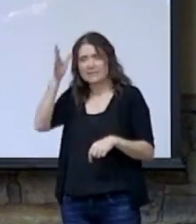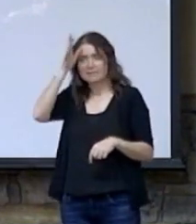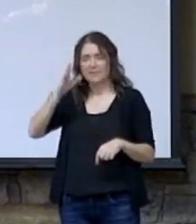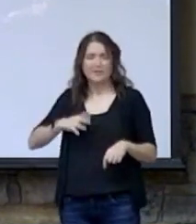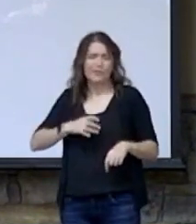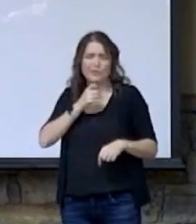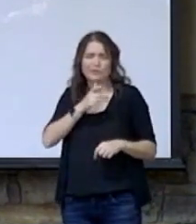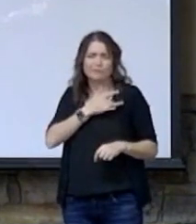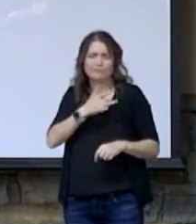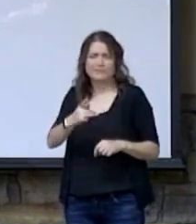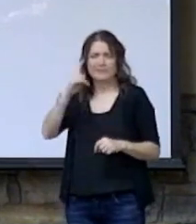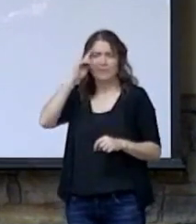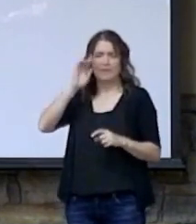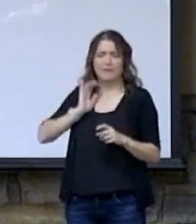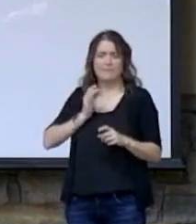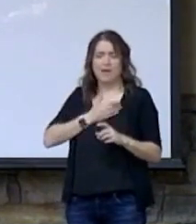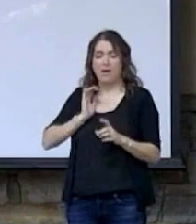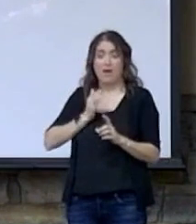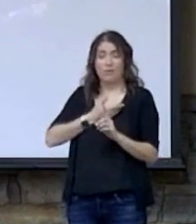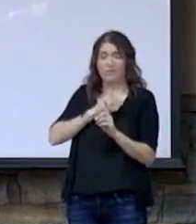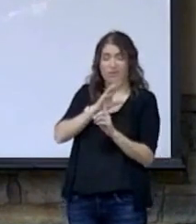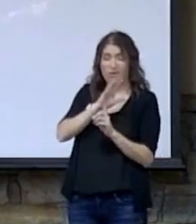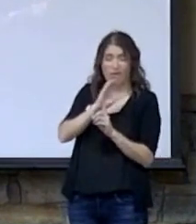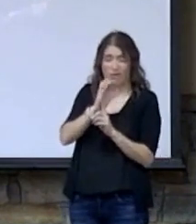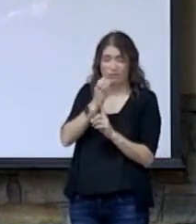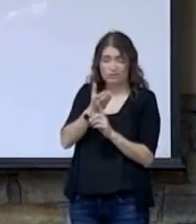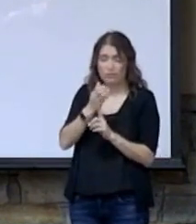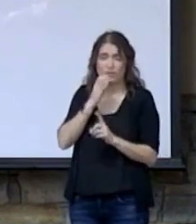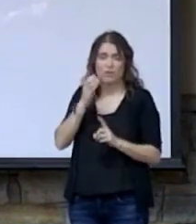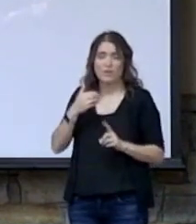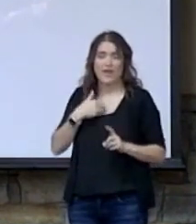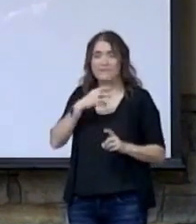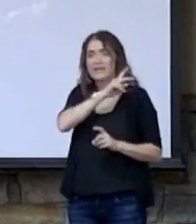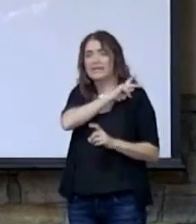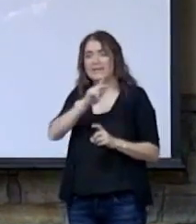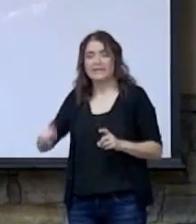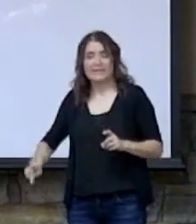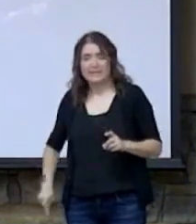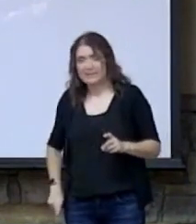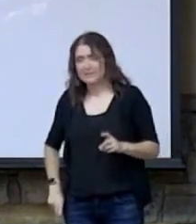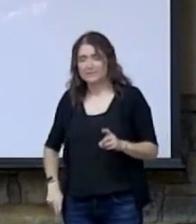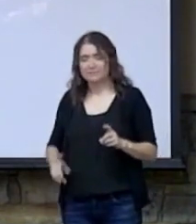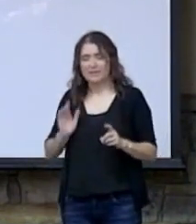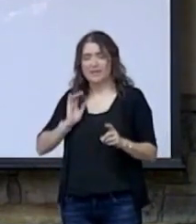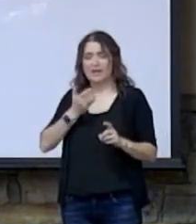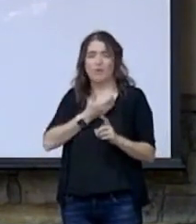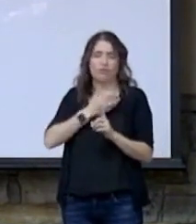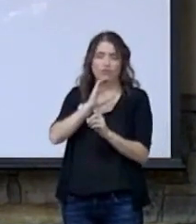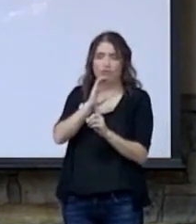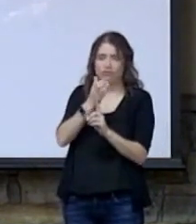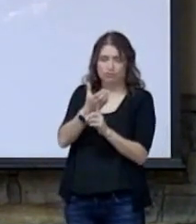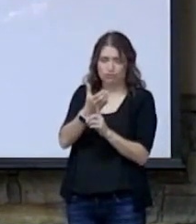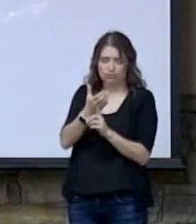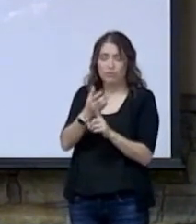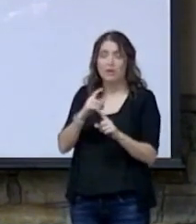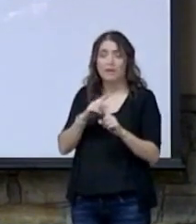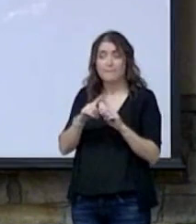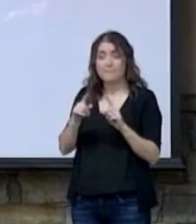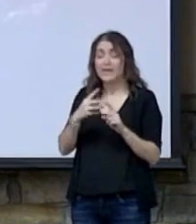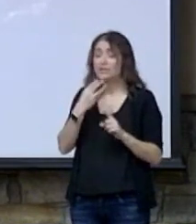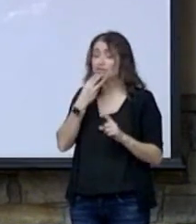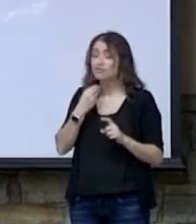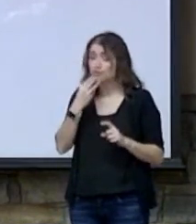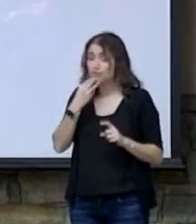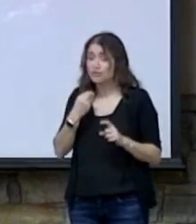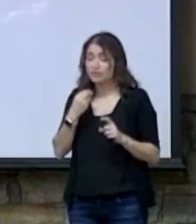about in our culture. We really don't have this concept of kinsman redeemer in our culture per se. But in Jewish